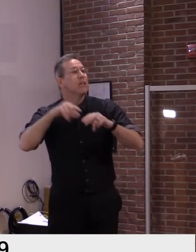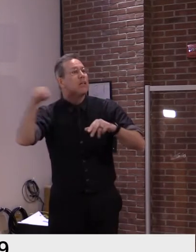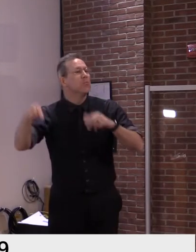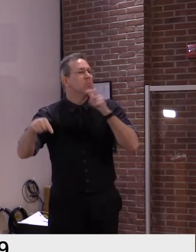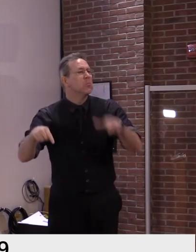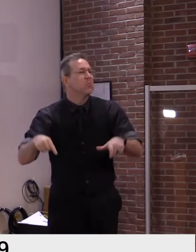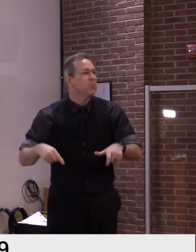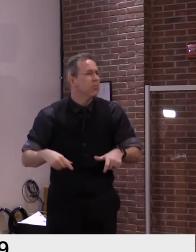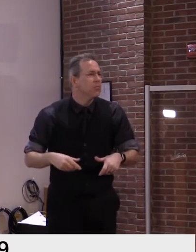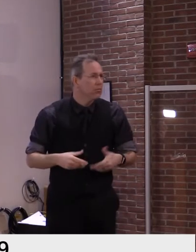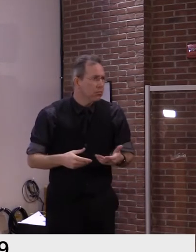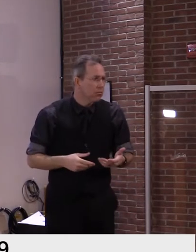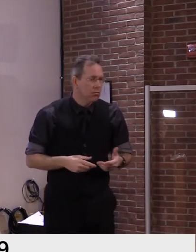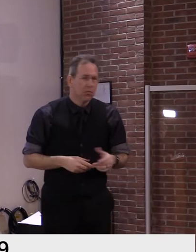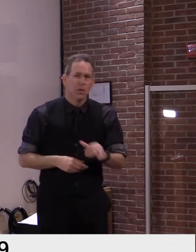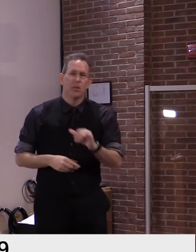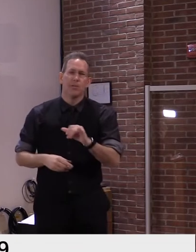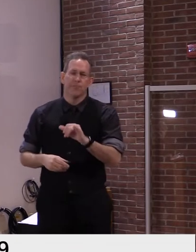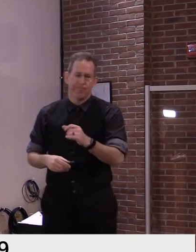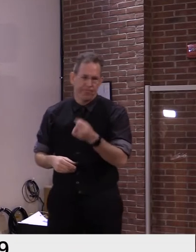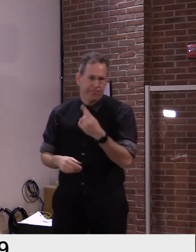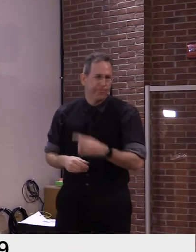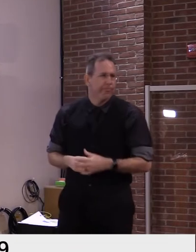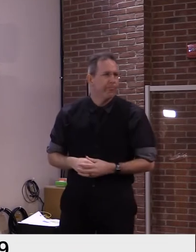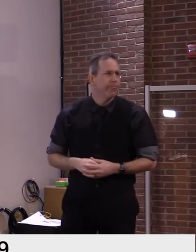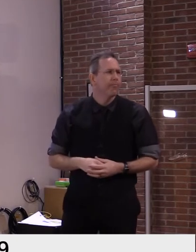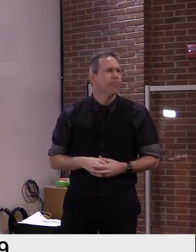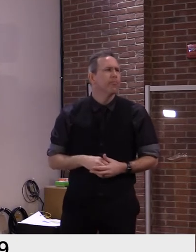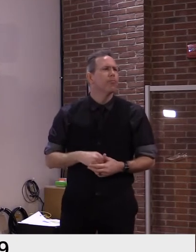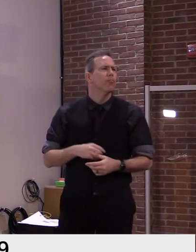Okay, thank you. And may I ask a question of Secretary Curley?